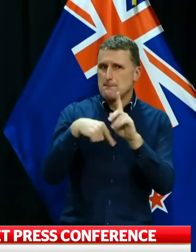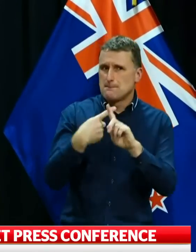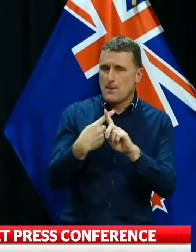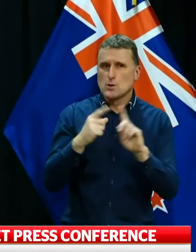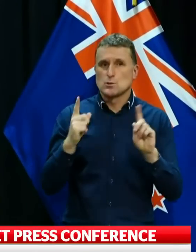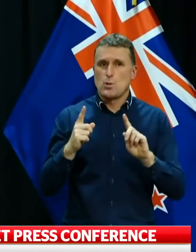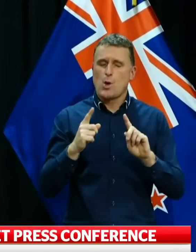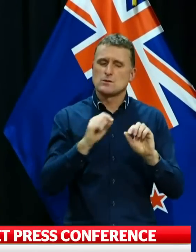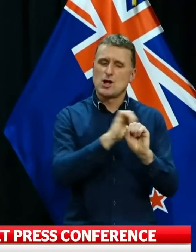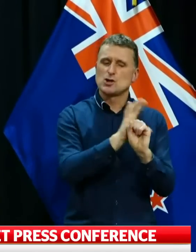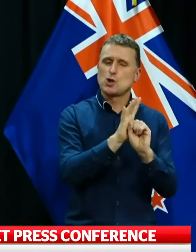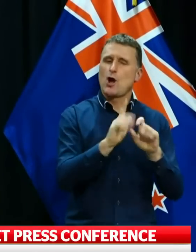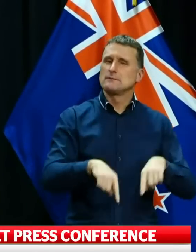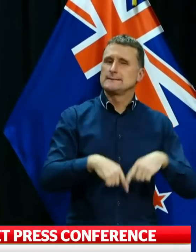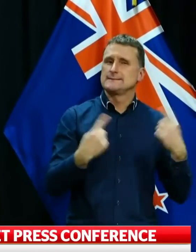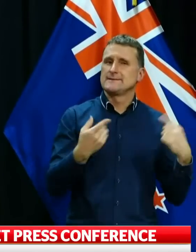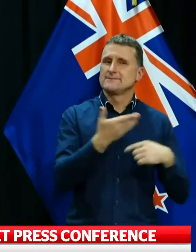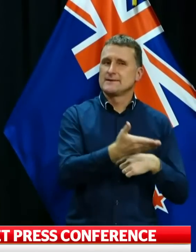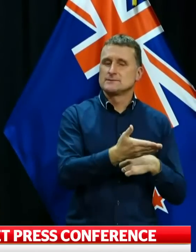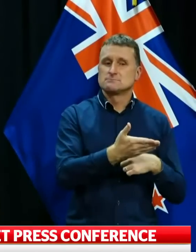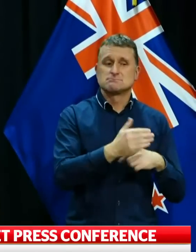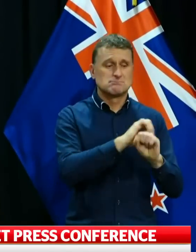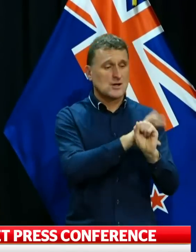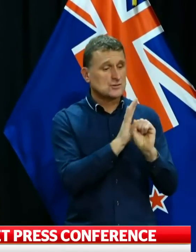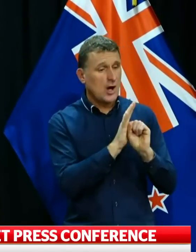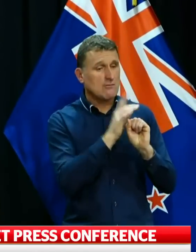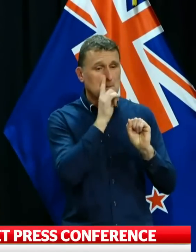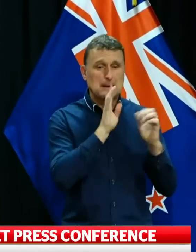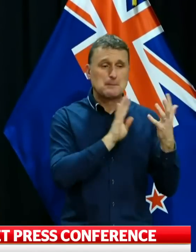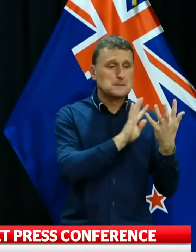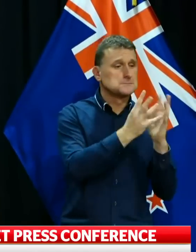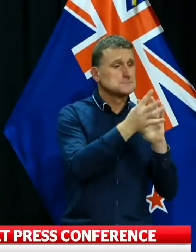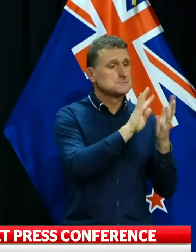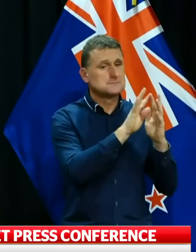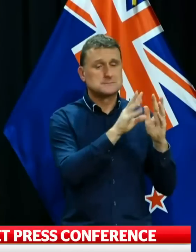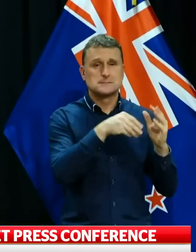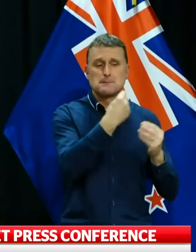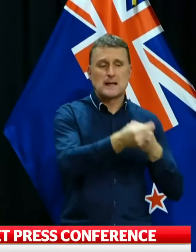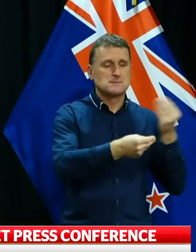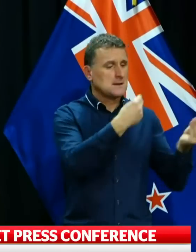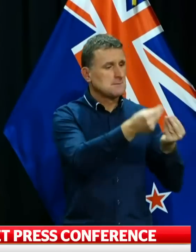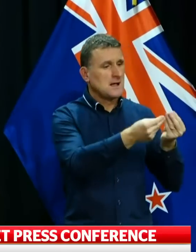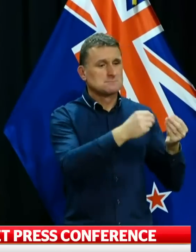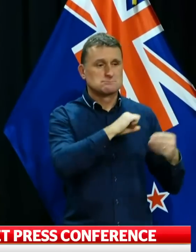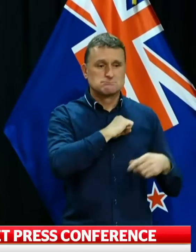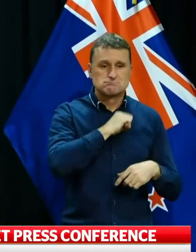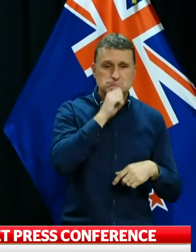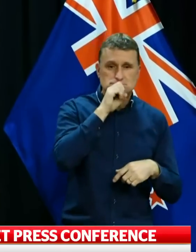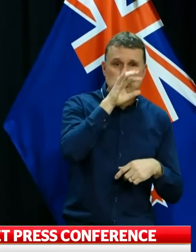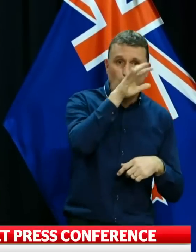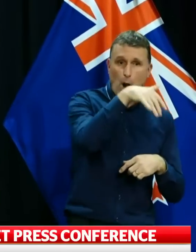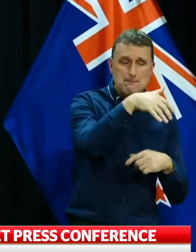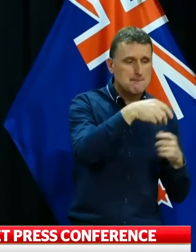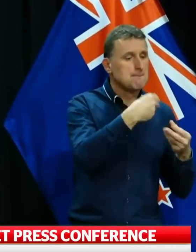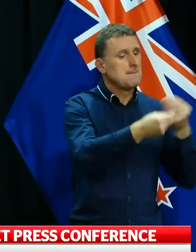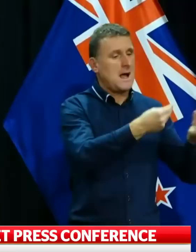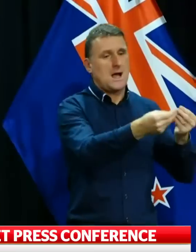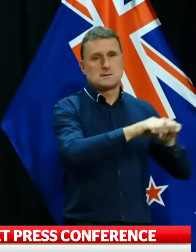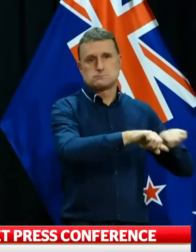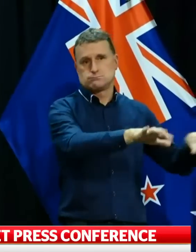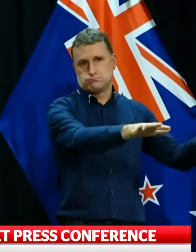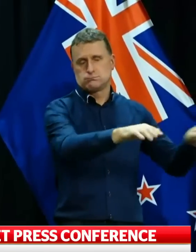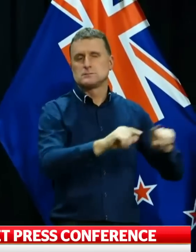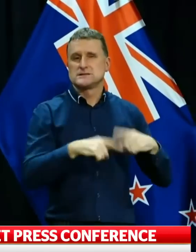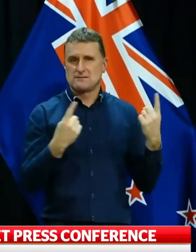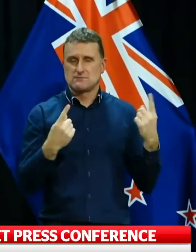COVID being spread by quite casual interactions because it's spread via either droplets or aerosols. Monkeypox requires